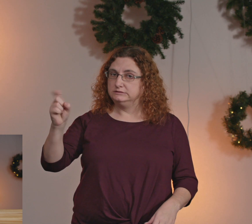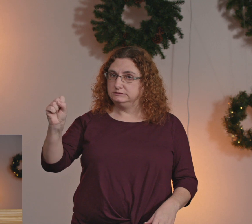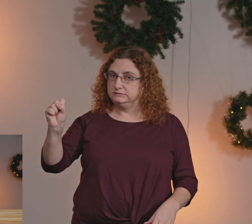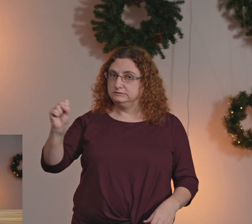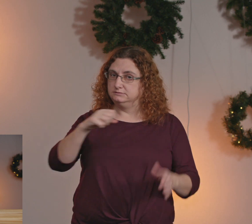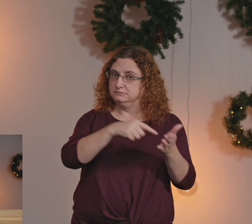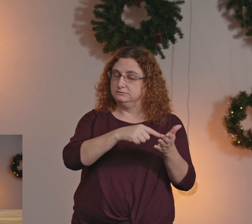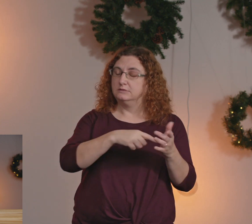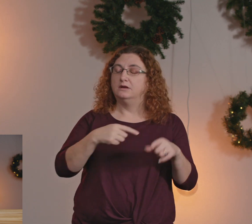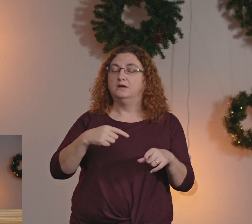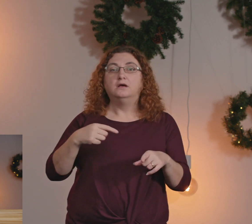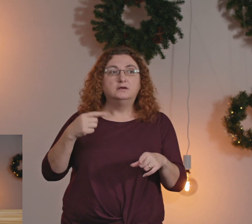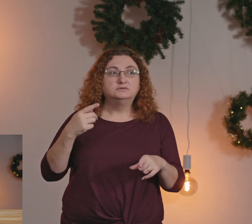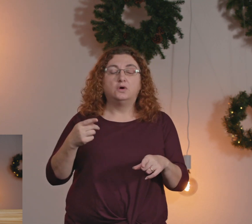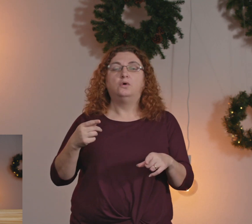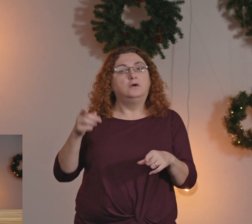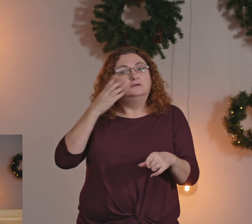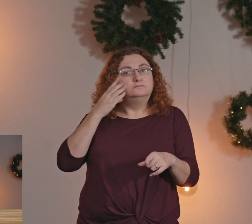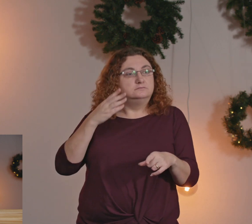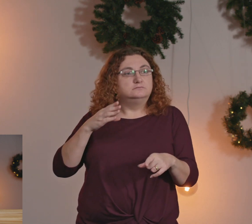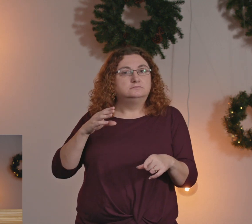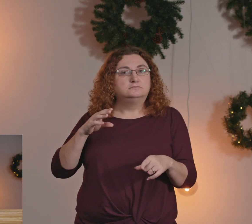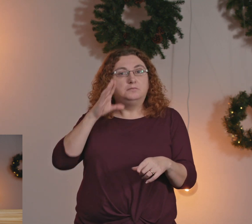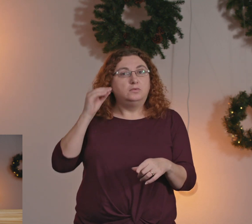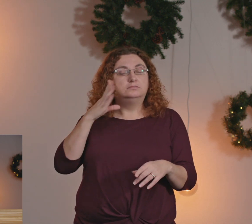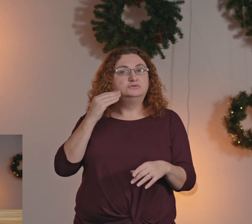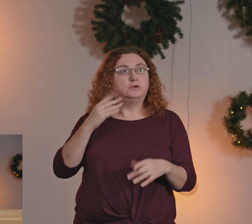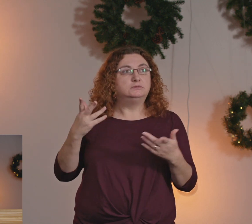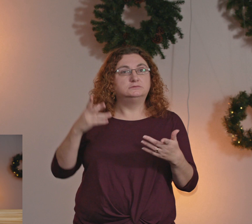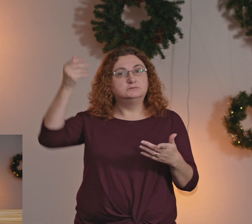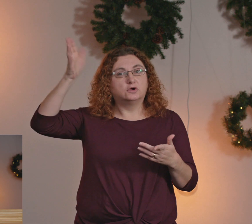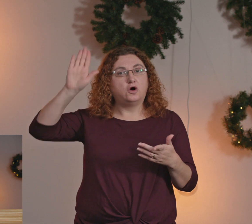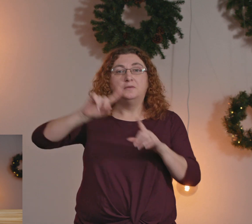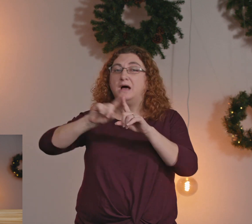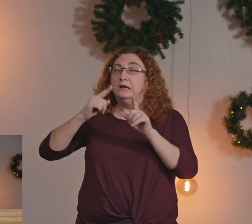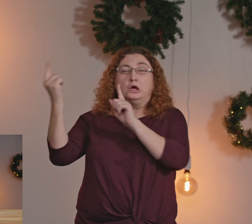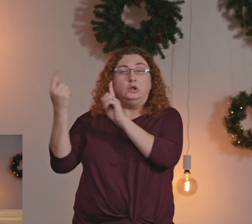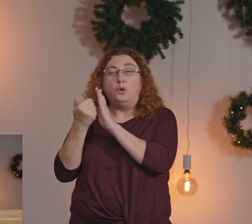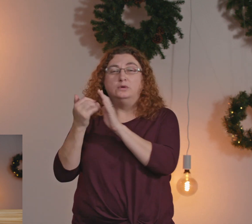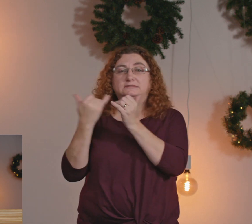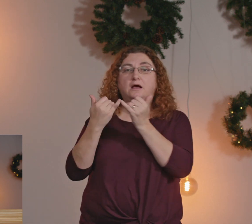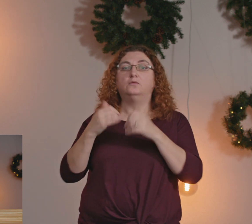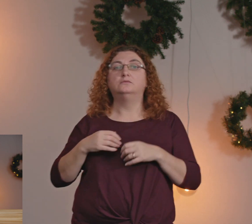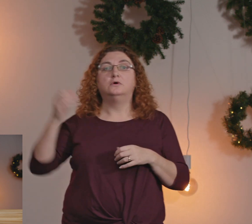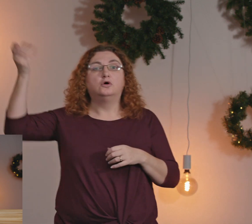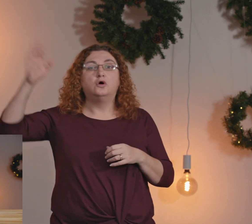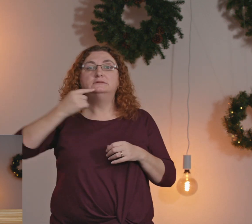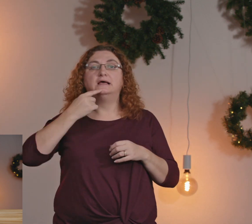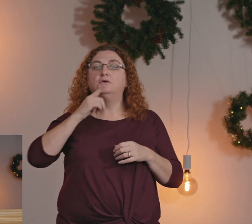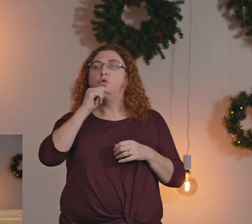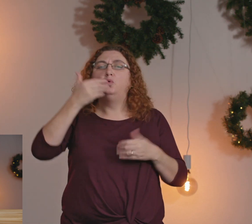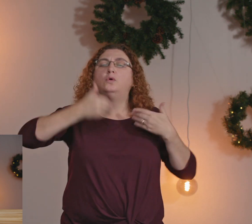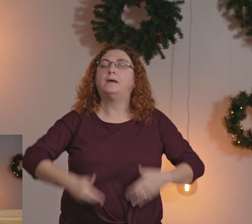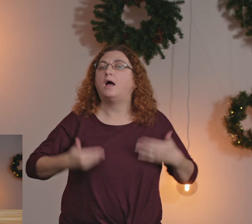even, he's experienced God to some degree. But now this is as close as he's ever gotten to God. And God says this about his character. You